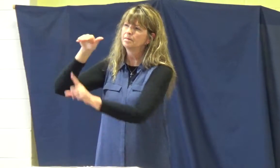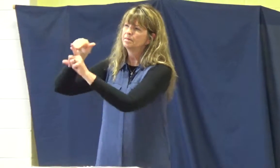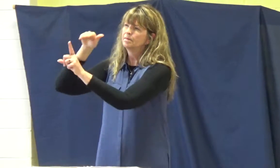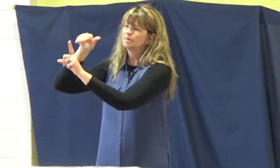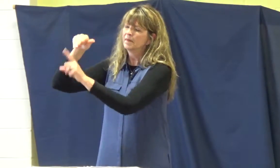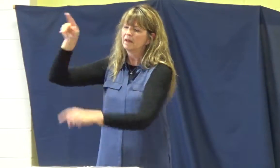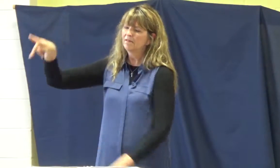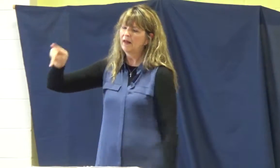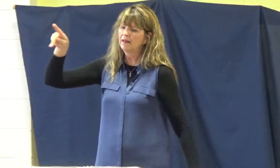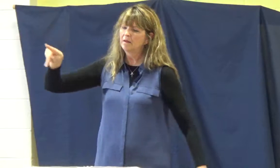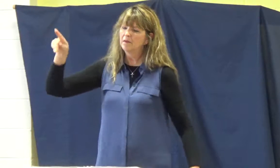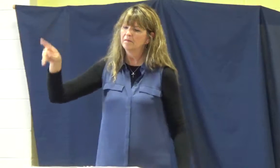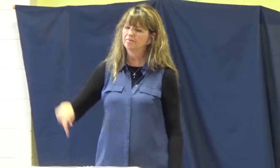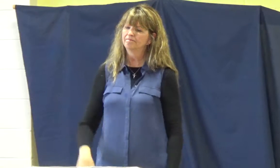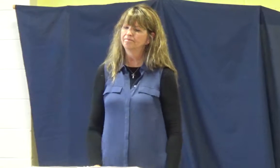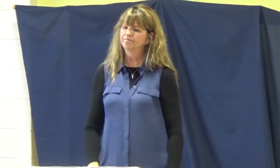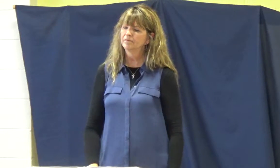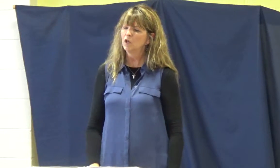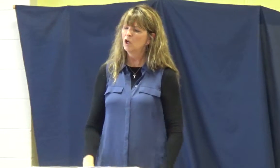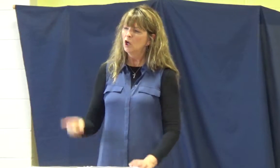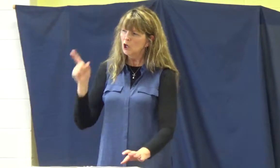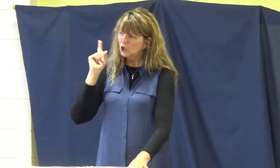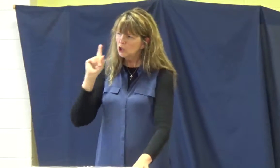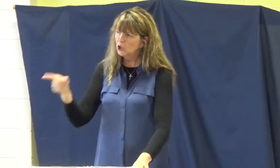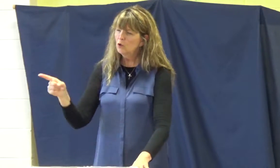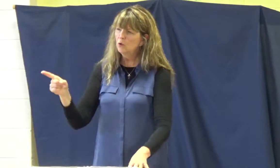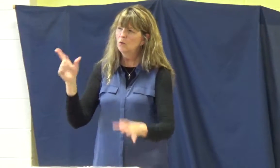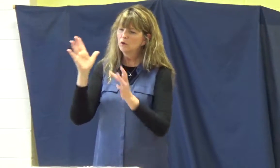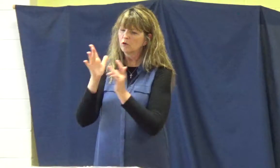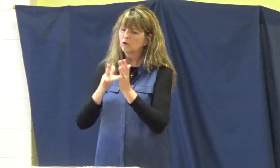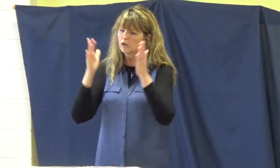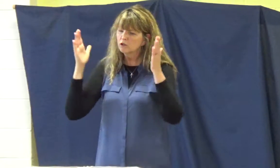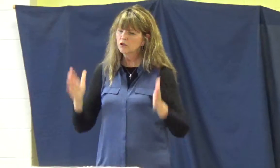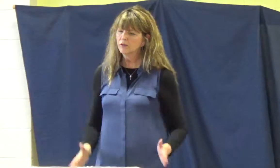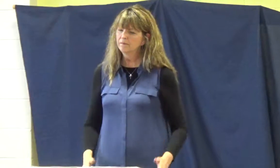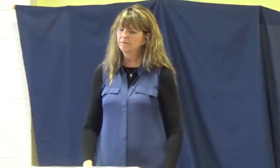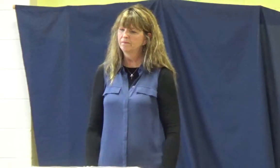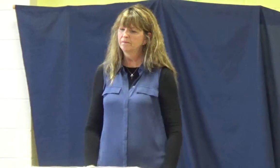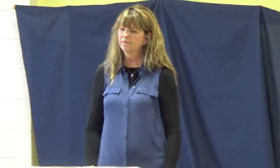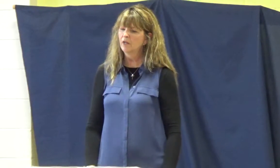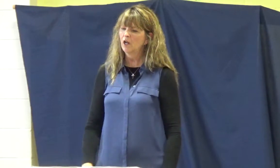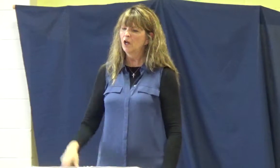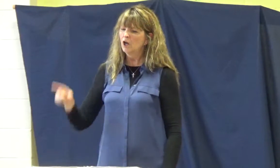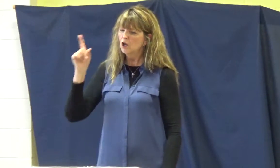So Paul is reminding Philemon that he is a follower of Christ.